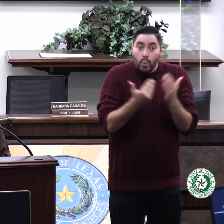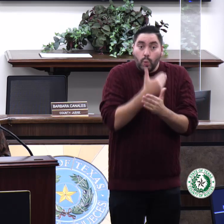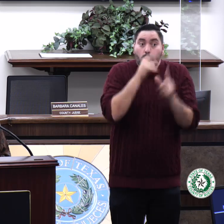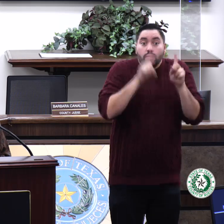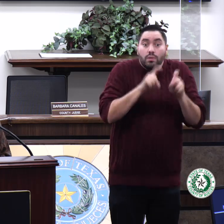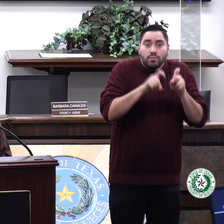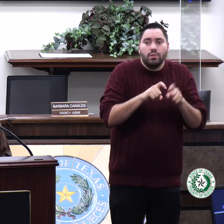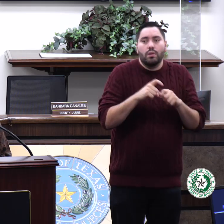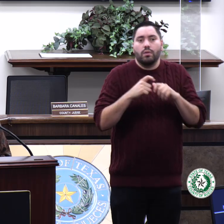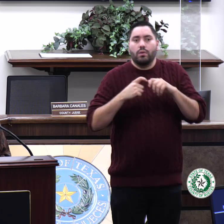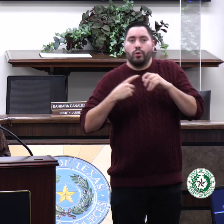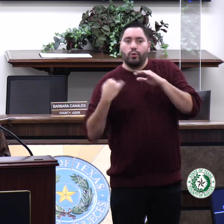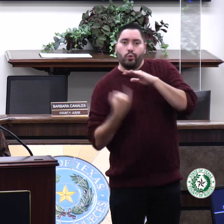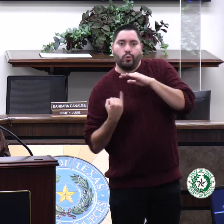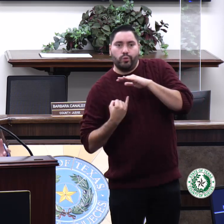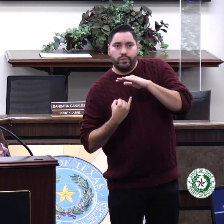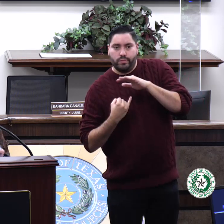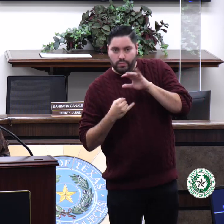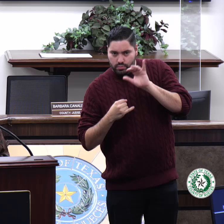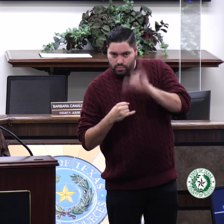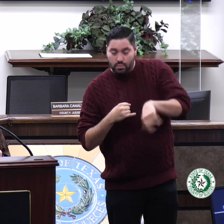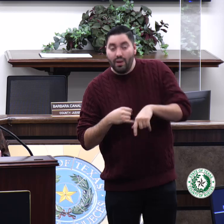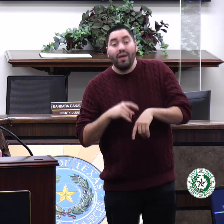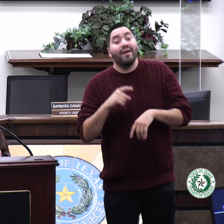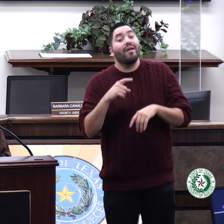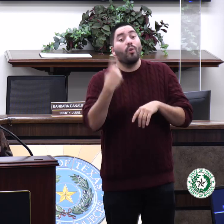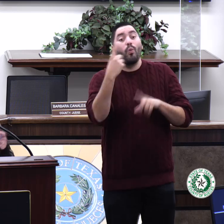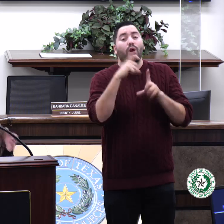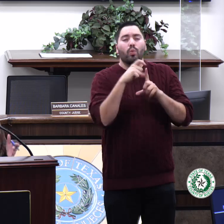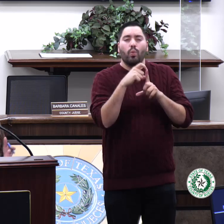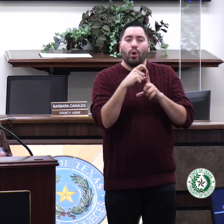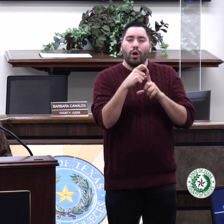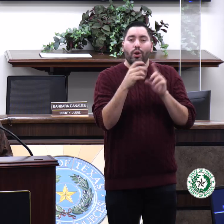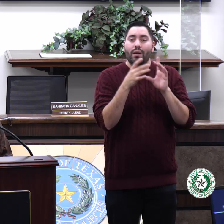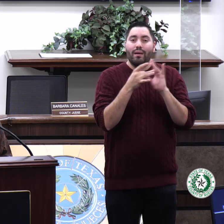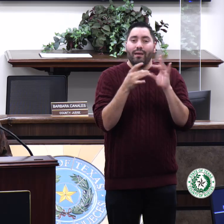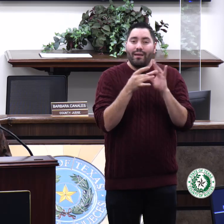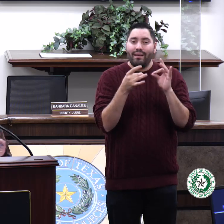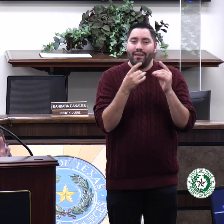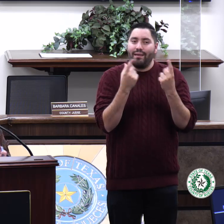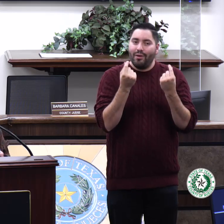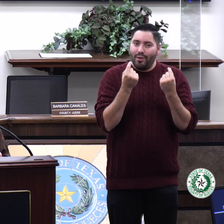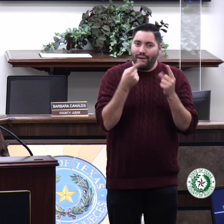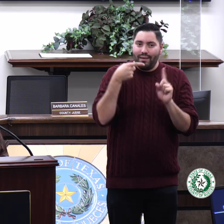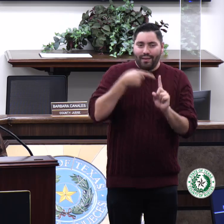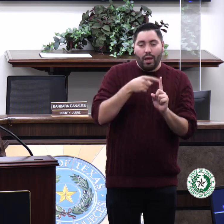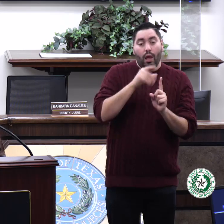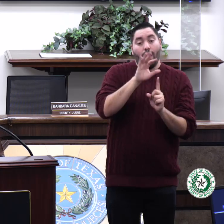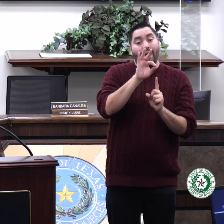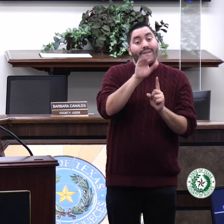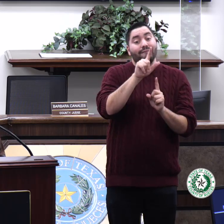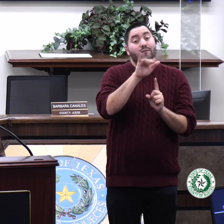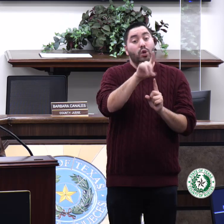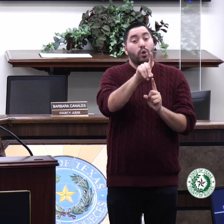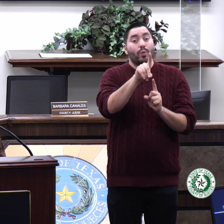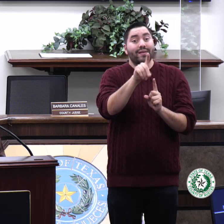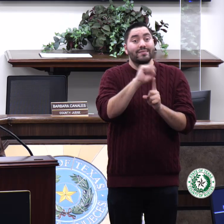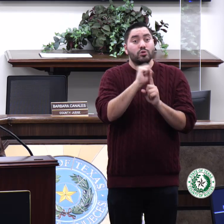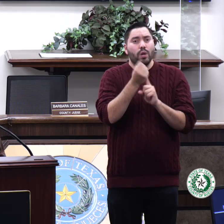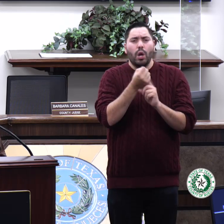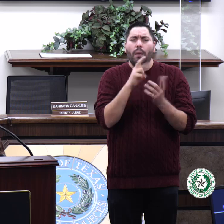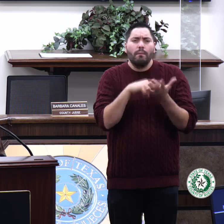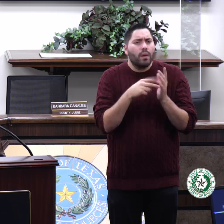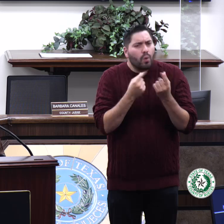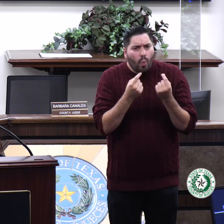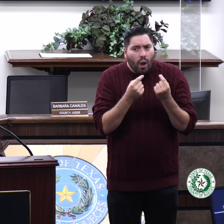procedures. Now, we say this word all the time. It's a fluid situation. What does that really mean? Well, it means that you